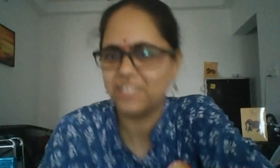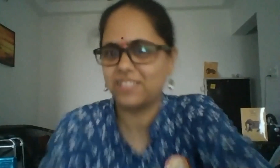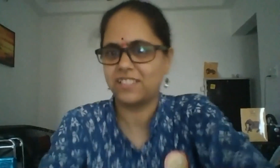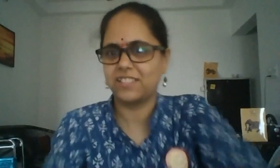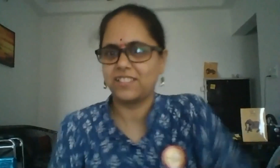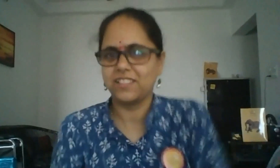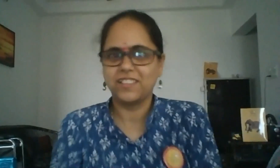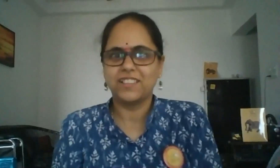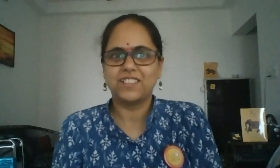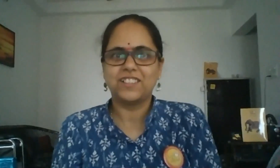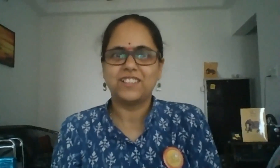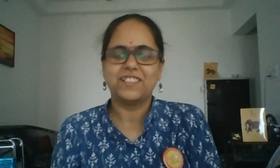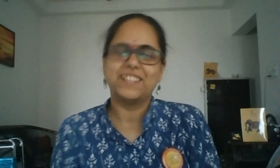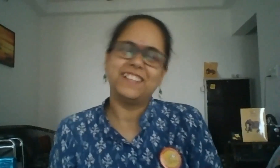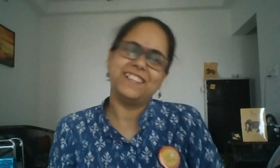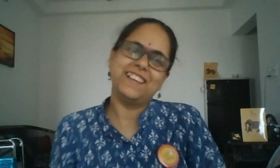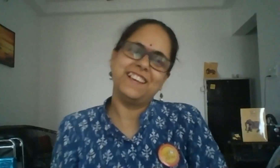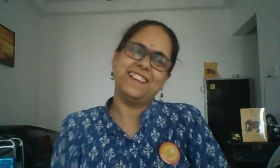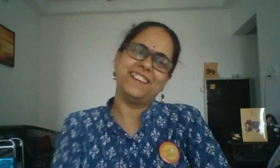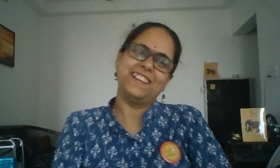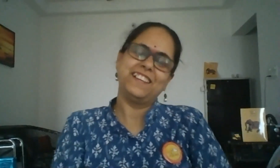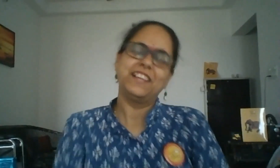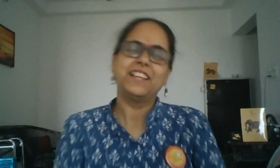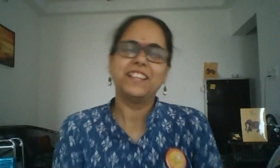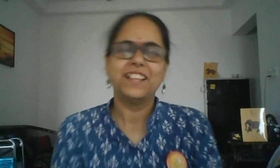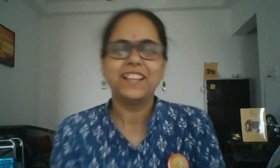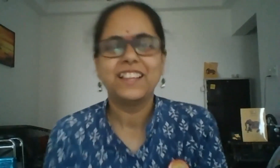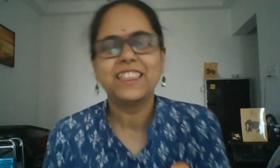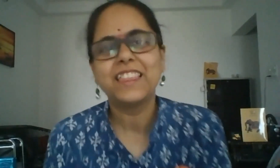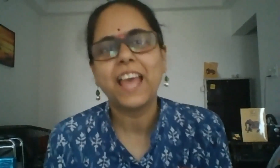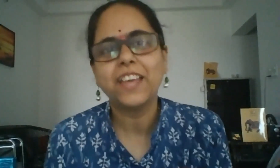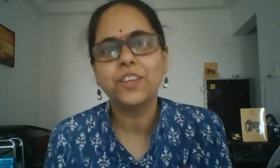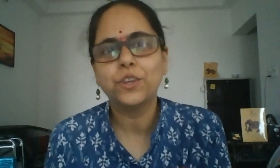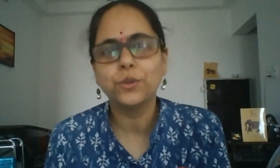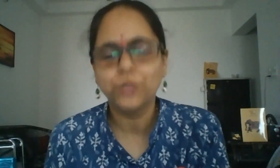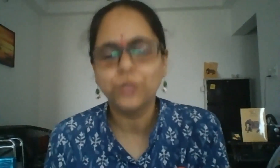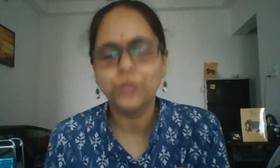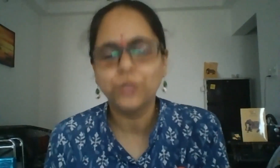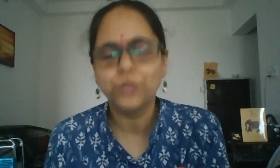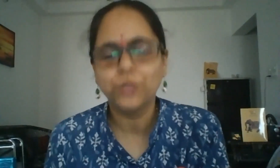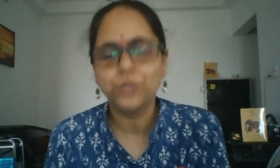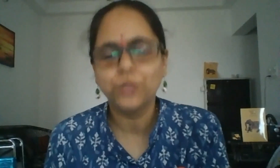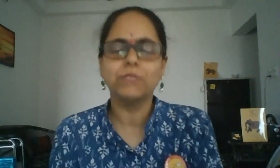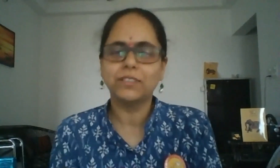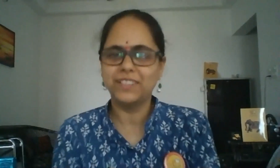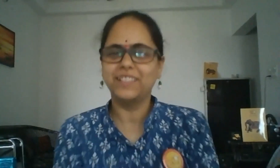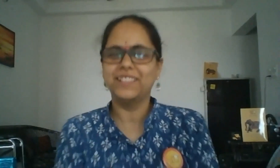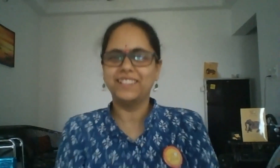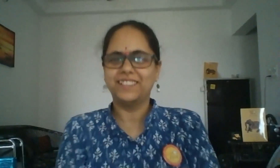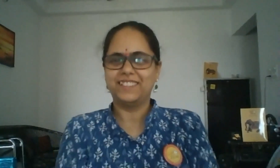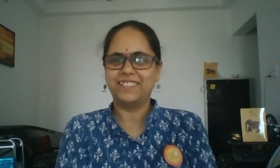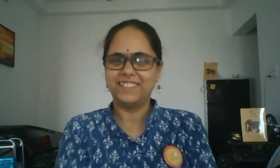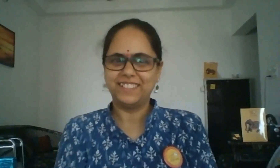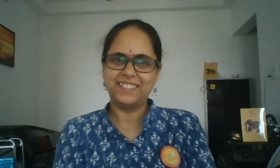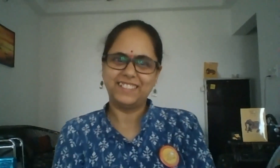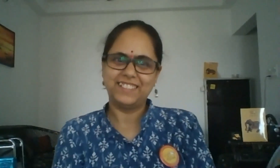We should. Yes, thank you, Pratana, once again for the wonderful session. And most importantly, I would say, like,